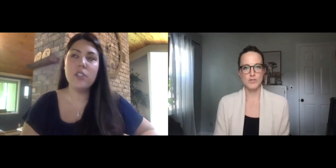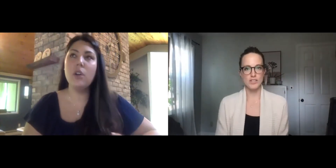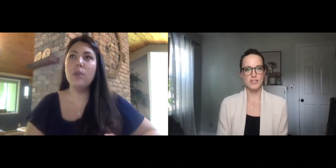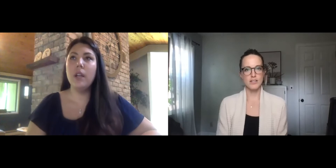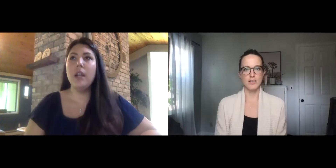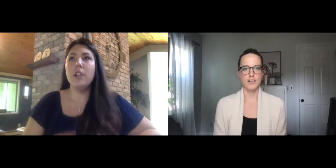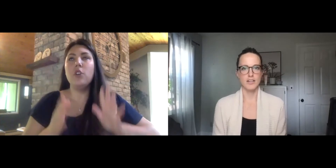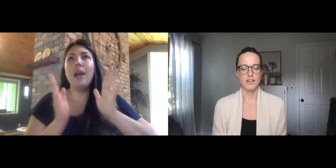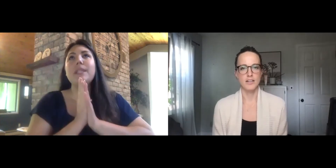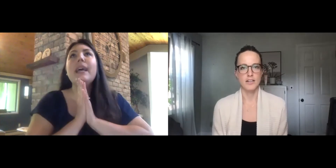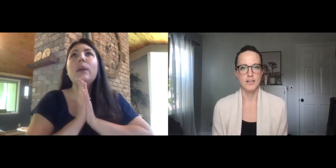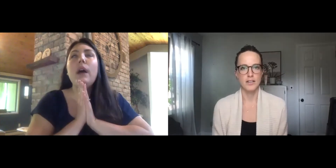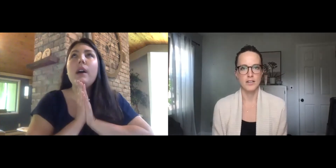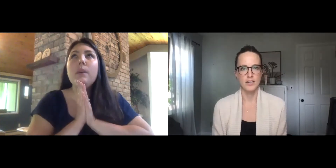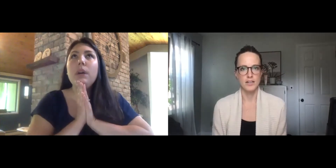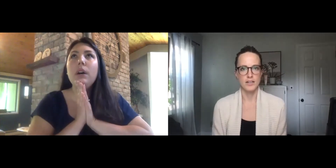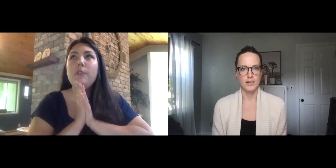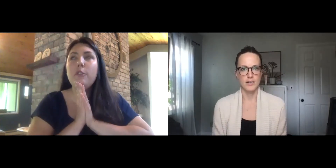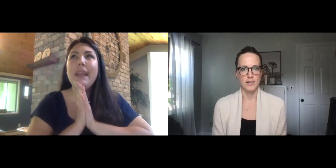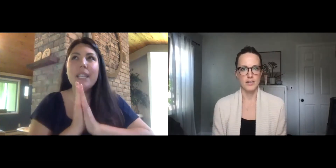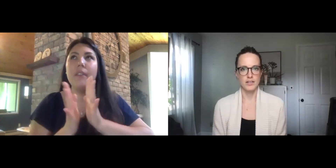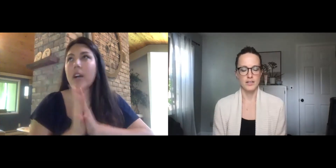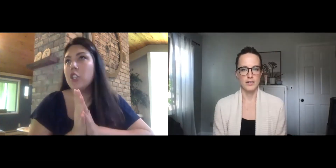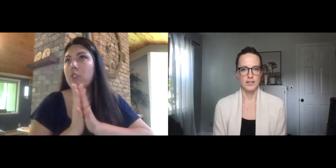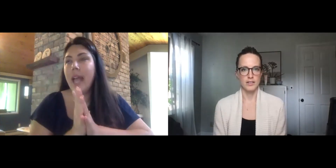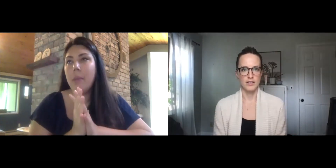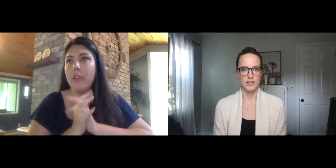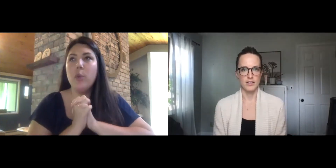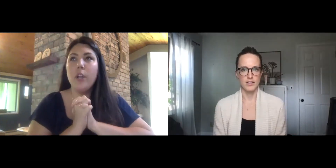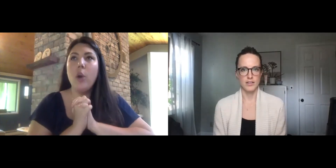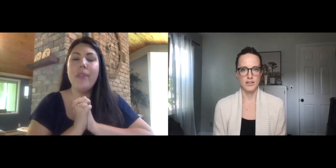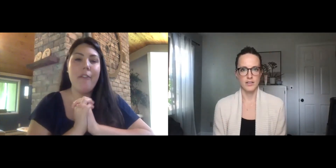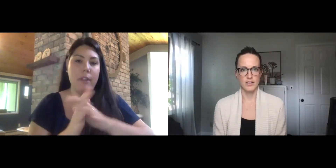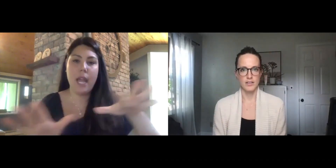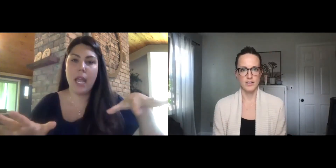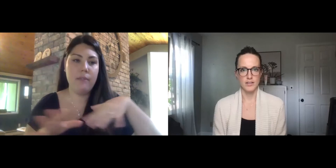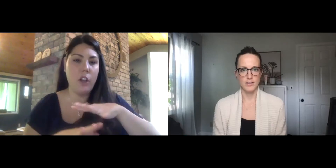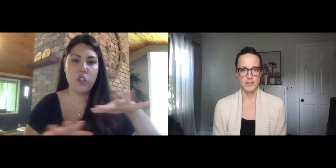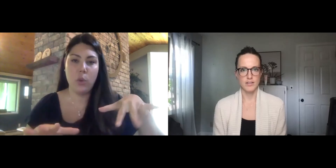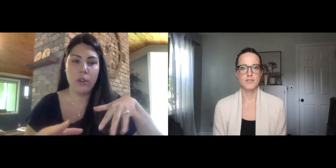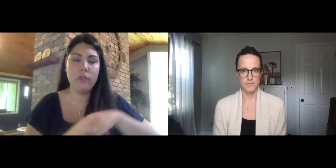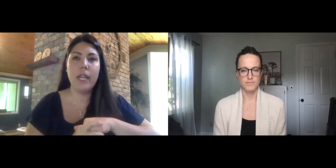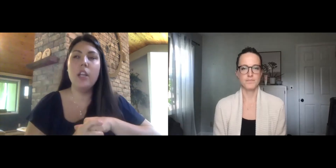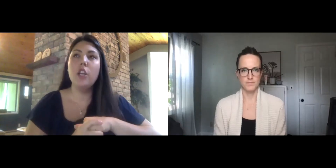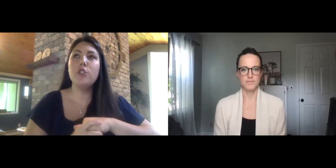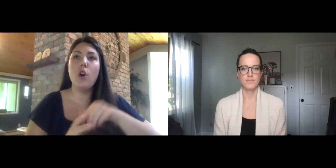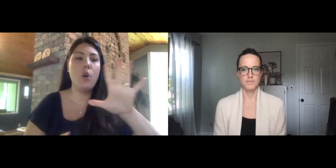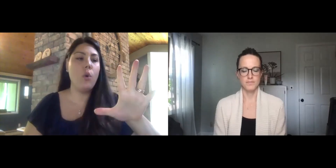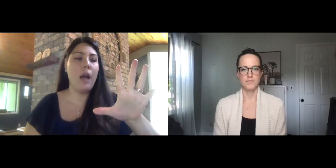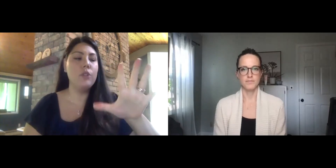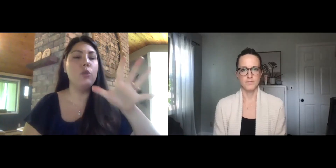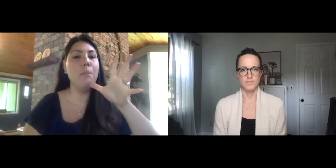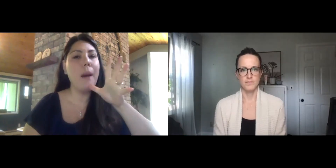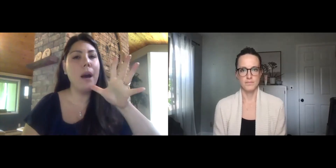Yeah. So I would say for basic functional vocabulary, you want to go with everyday functional words, right?